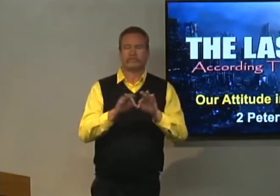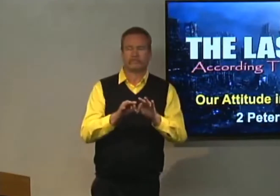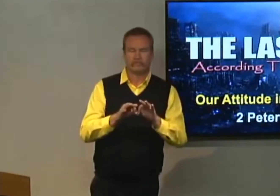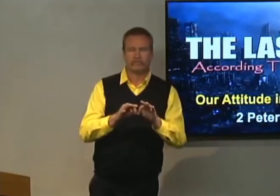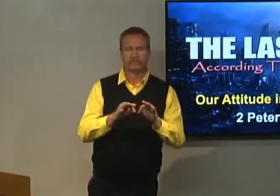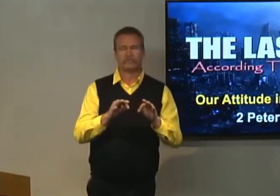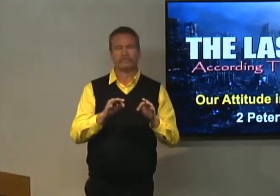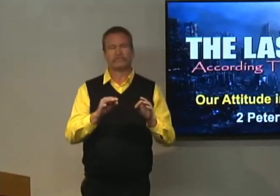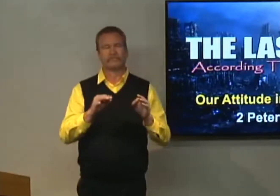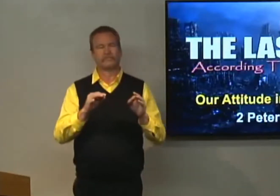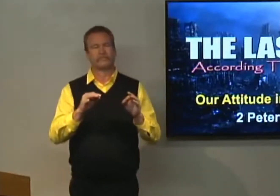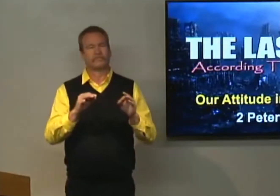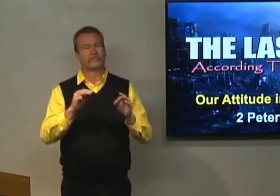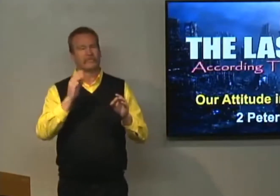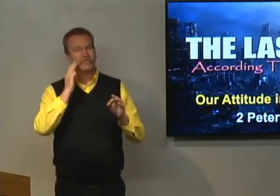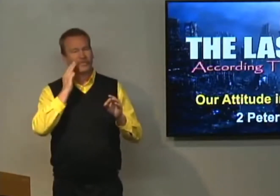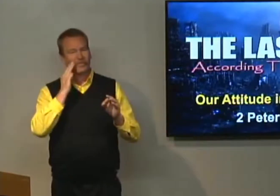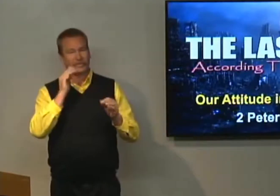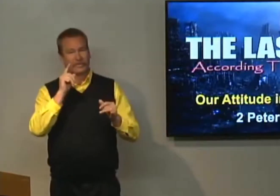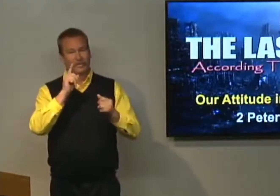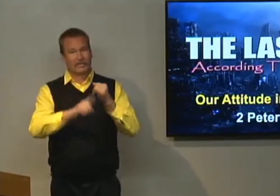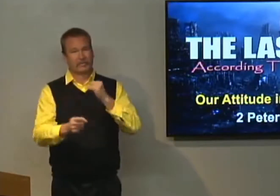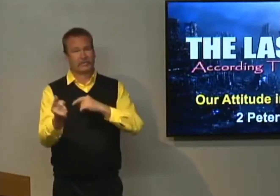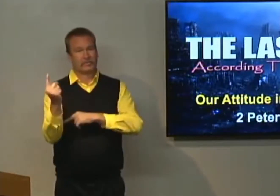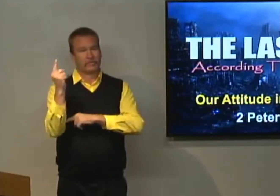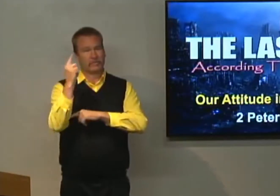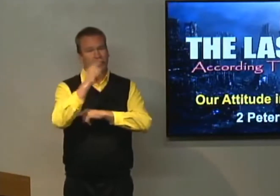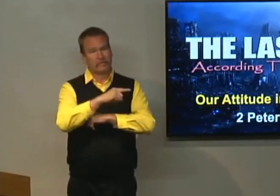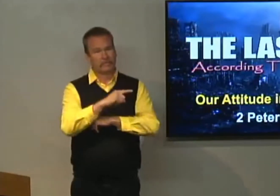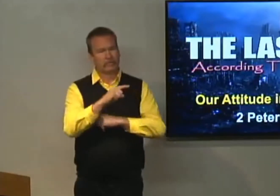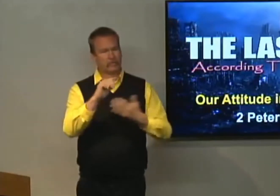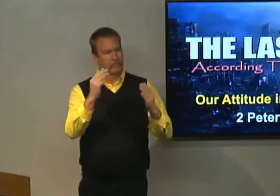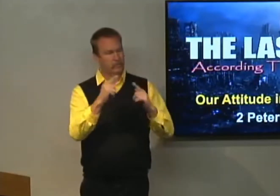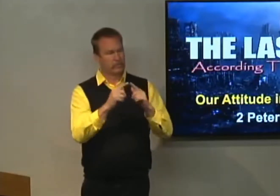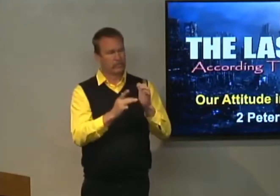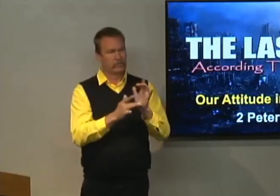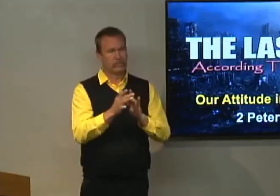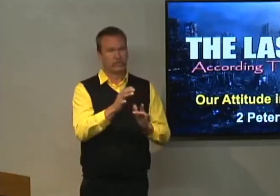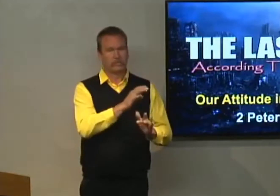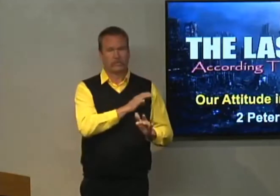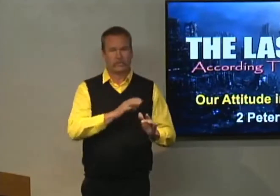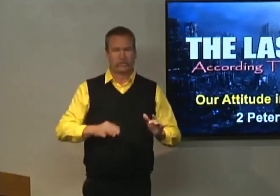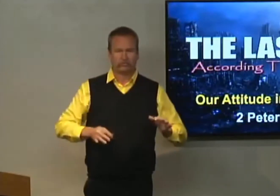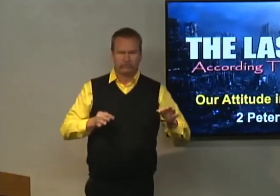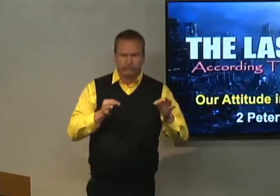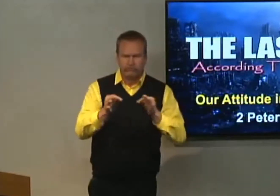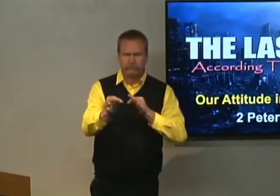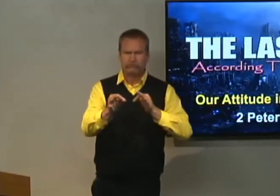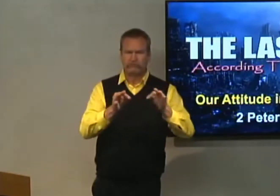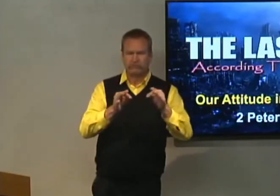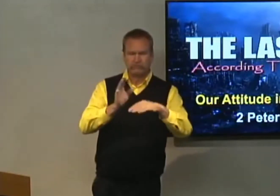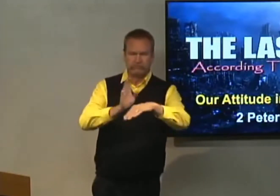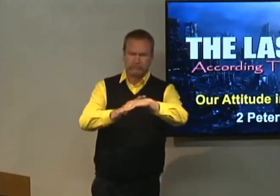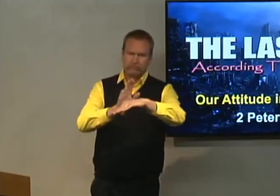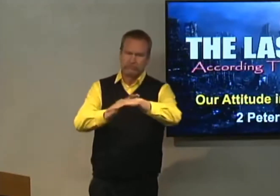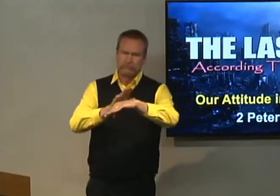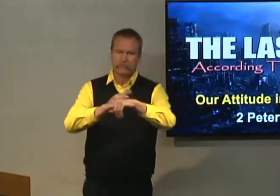This is a very critical title. The Last Days According to Jesus Christ. And there's